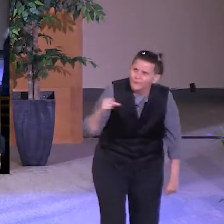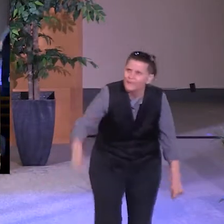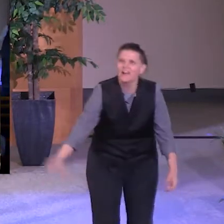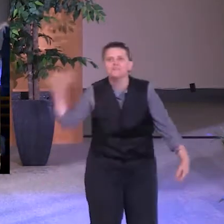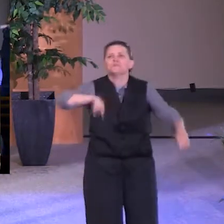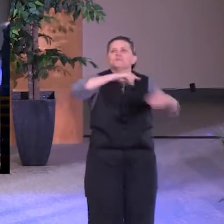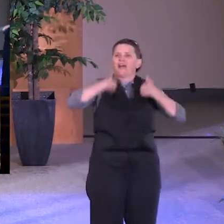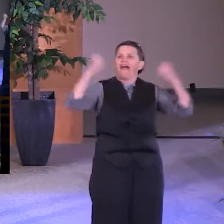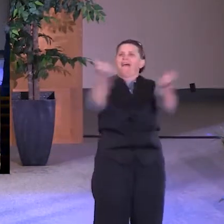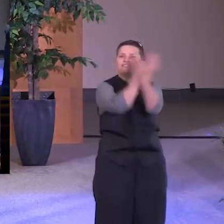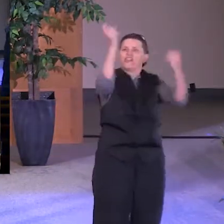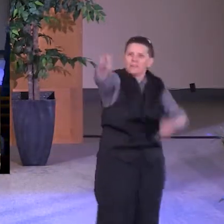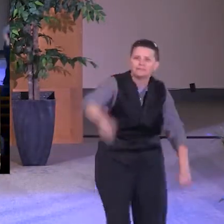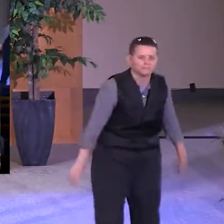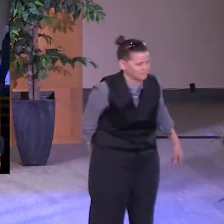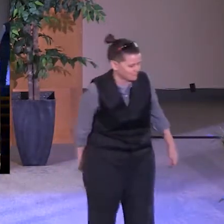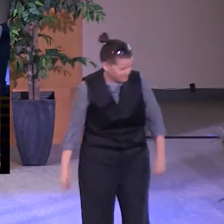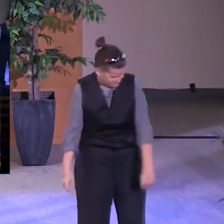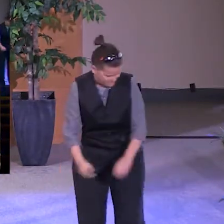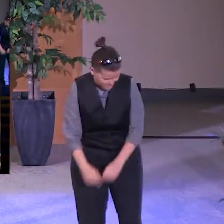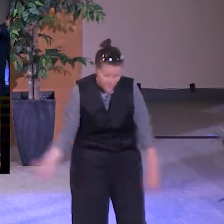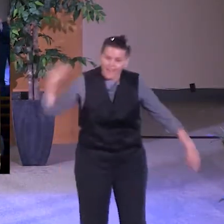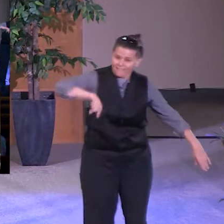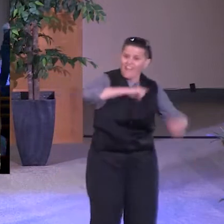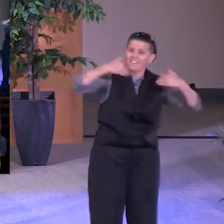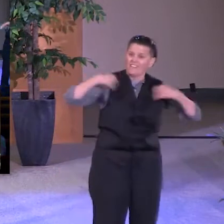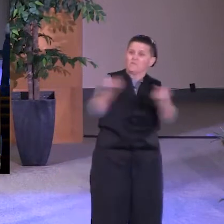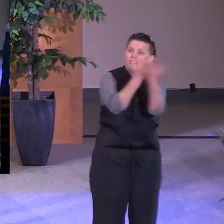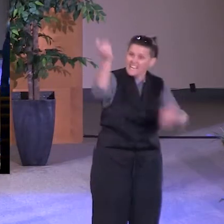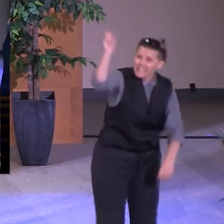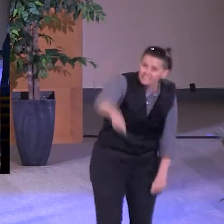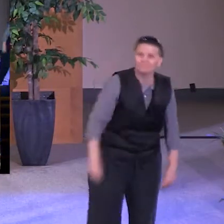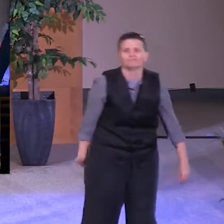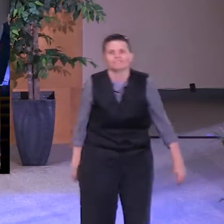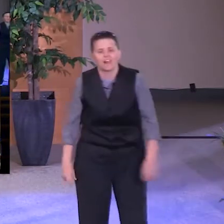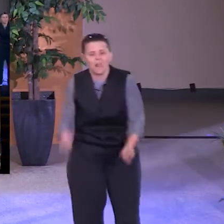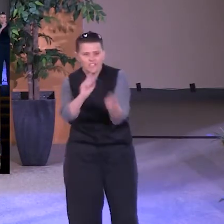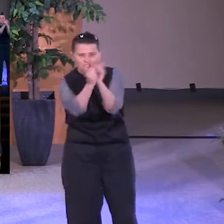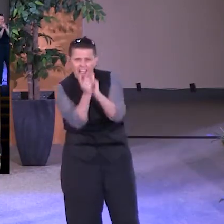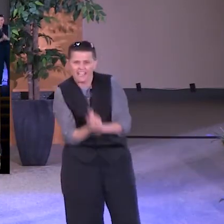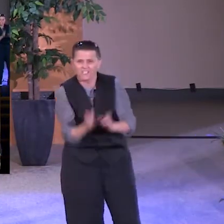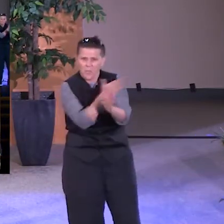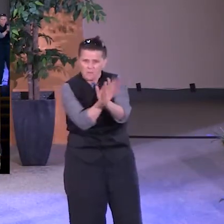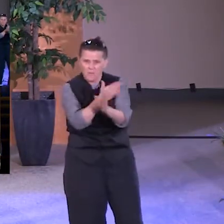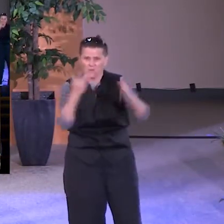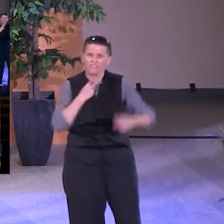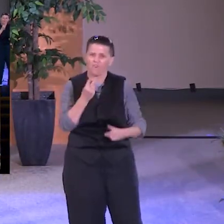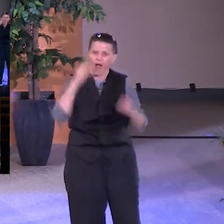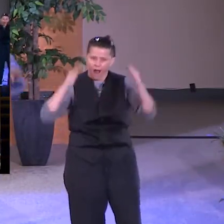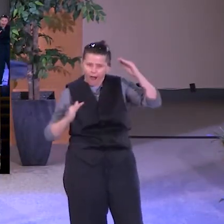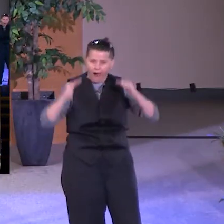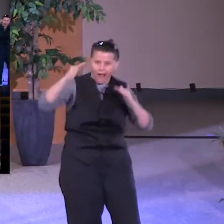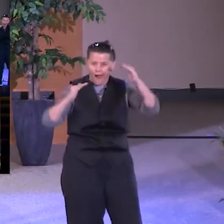We got everything we need. We got everything we need. We got